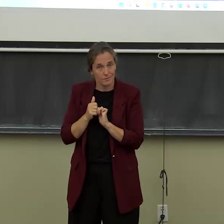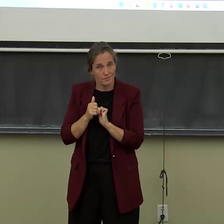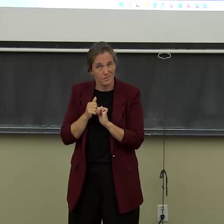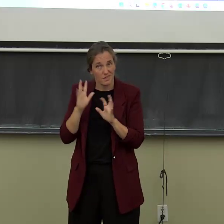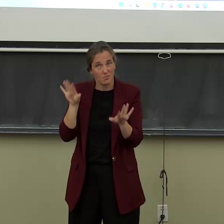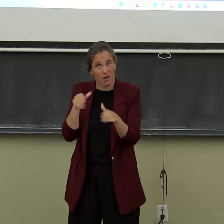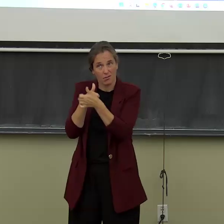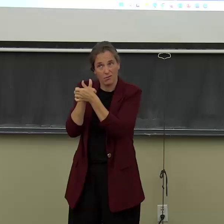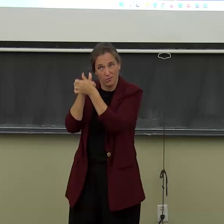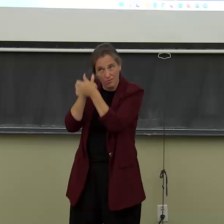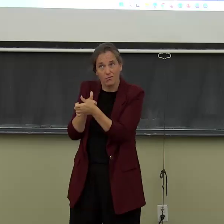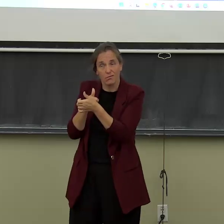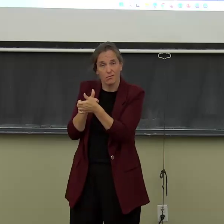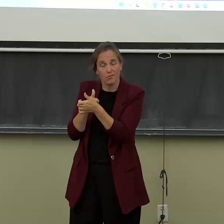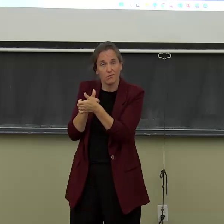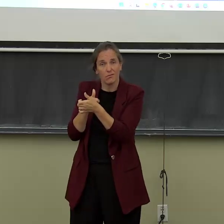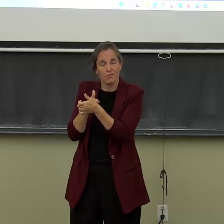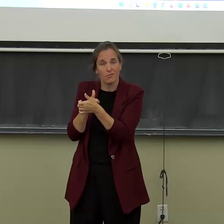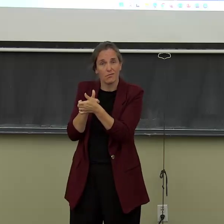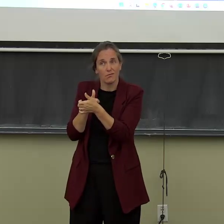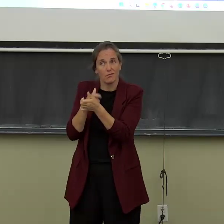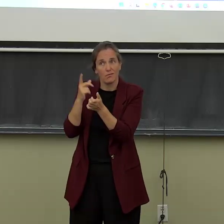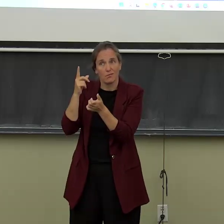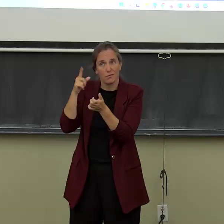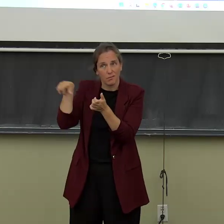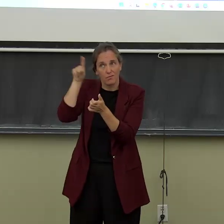adhering to these big